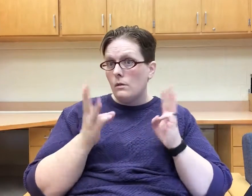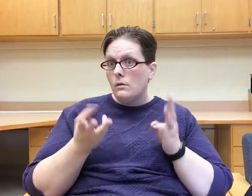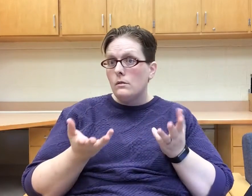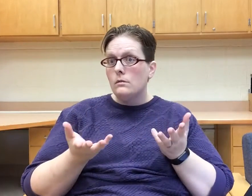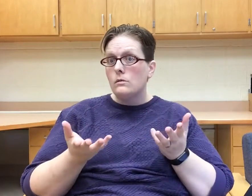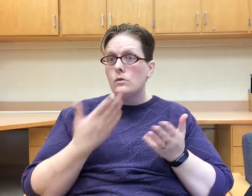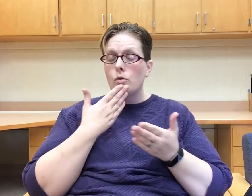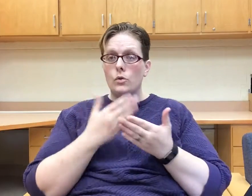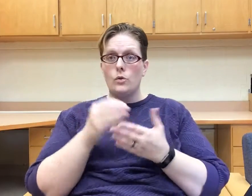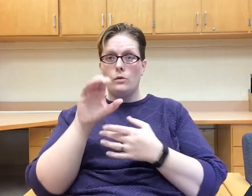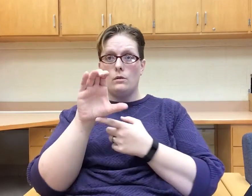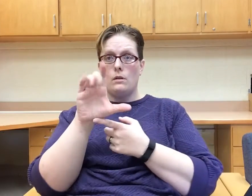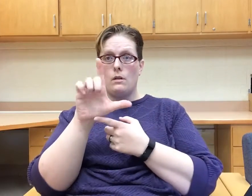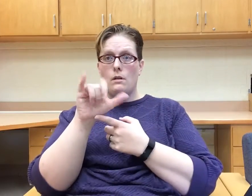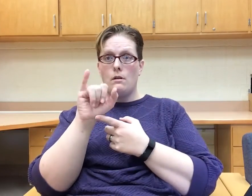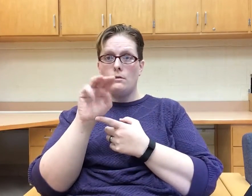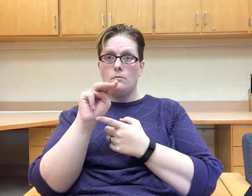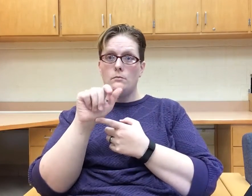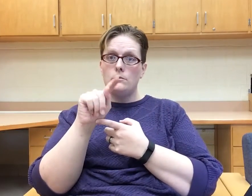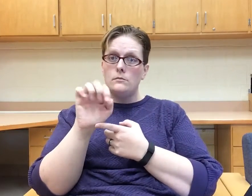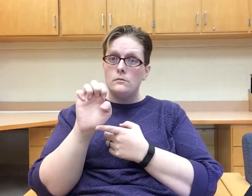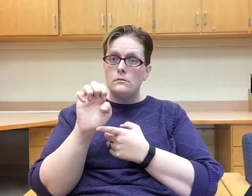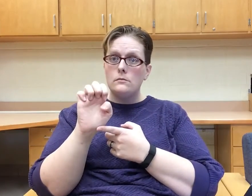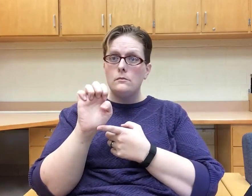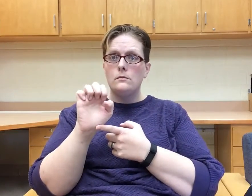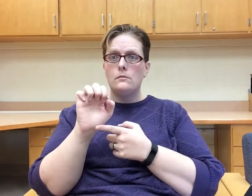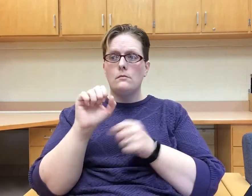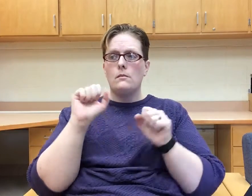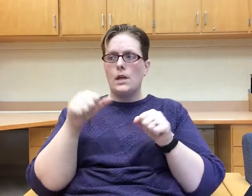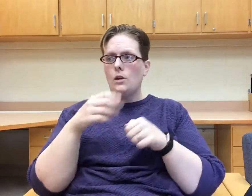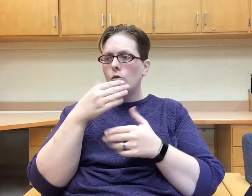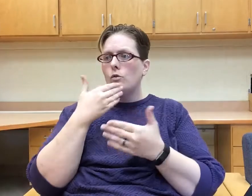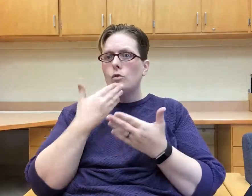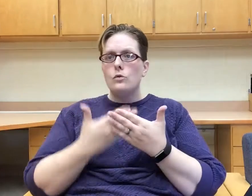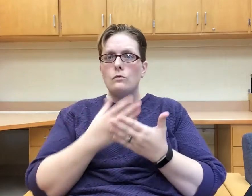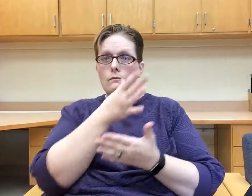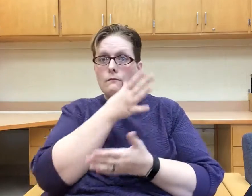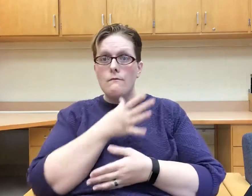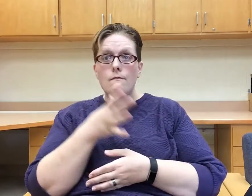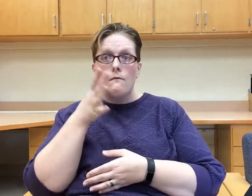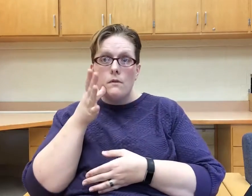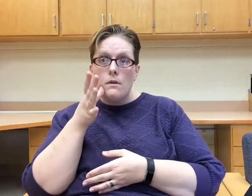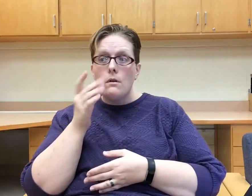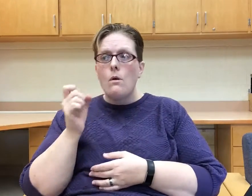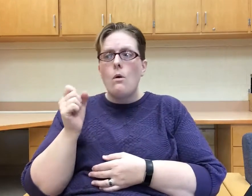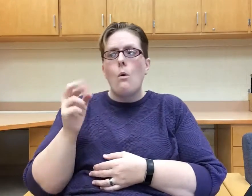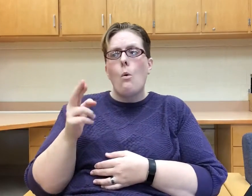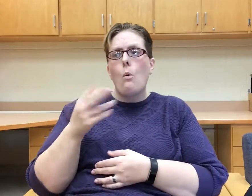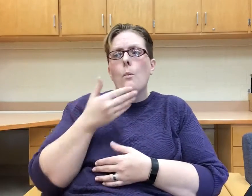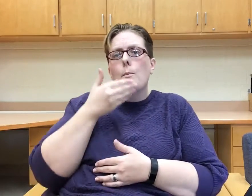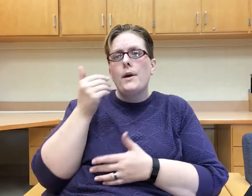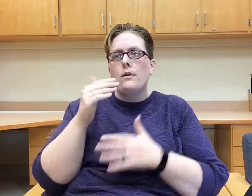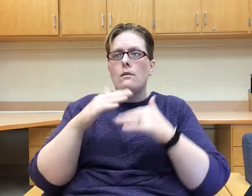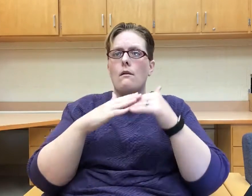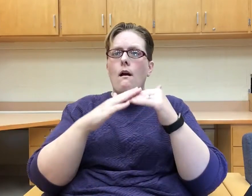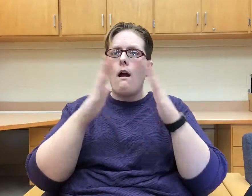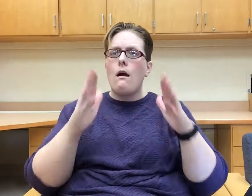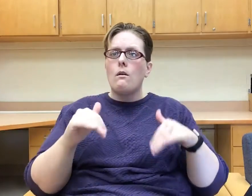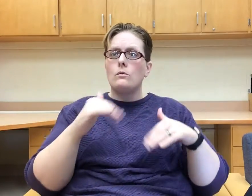So, do they both have good weather? What's the climate? Is it good for farming, or would it be